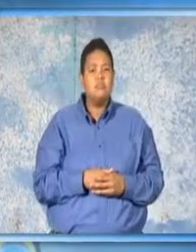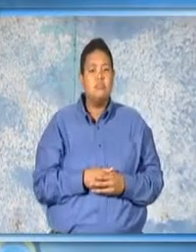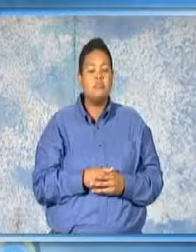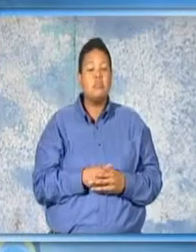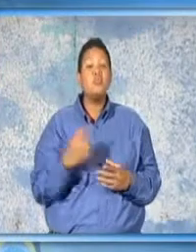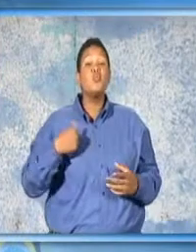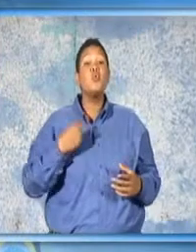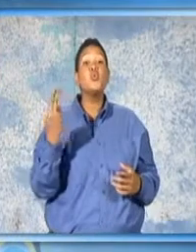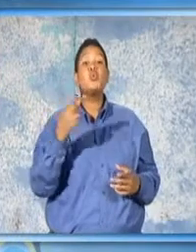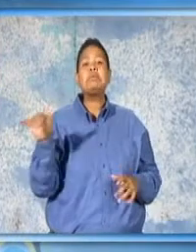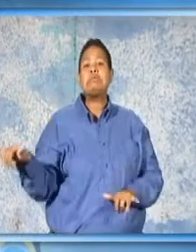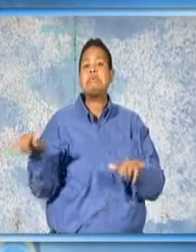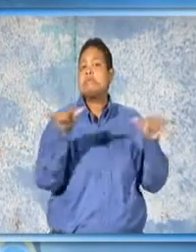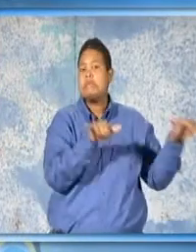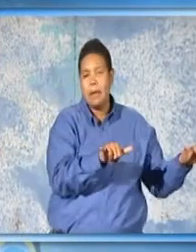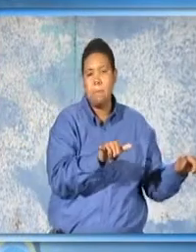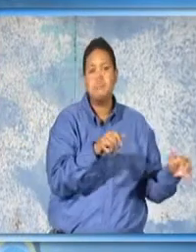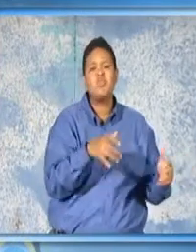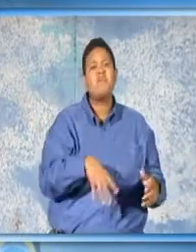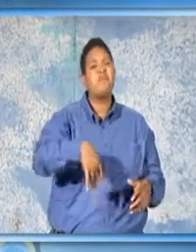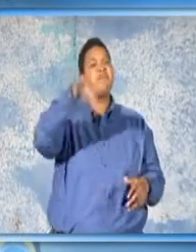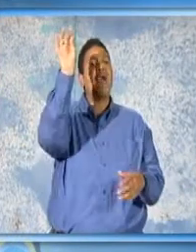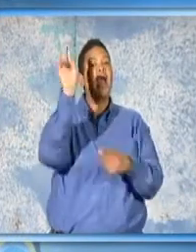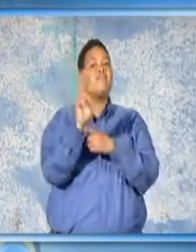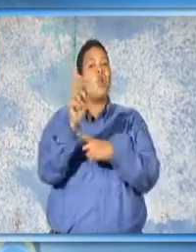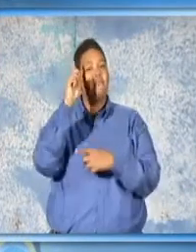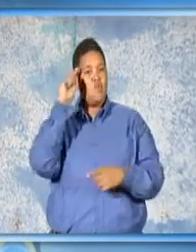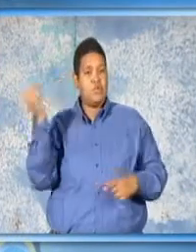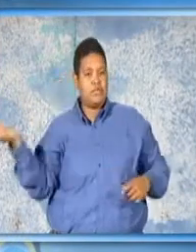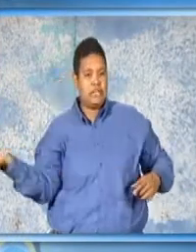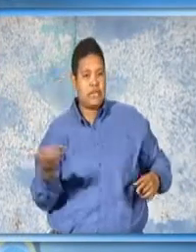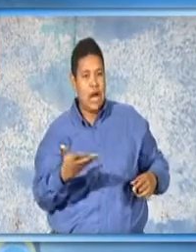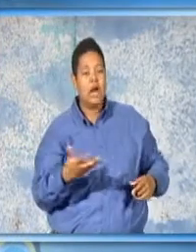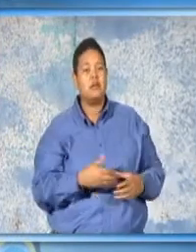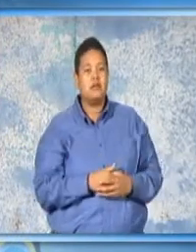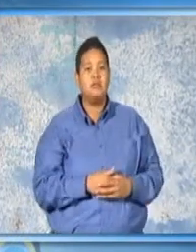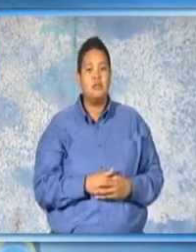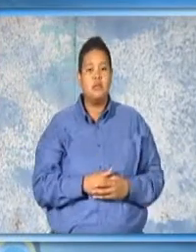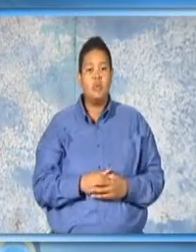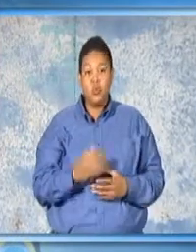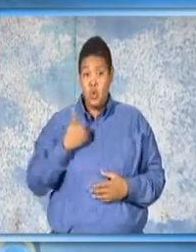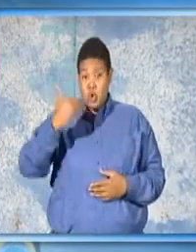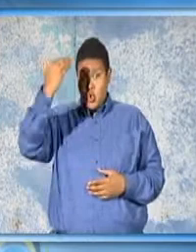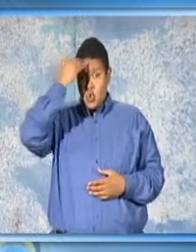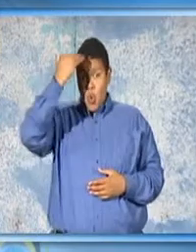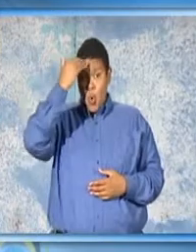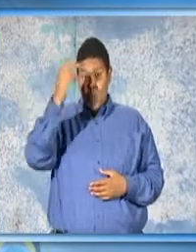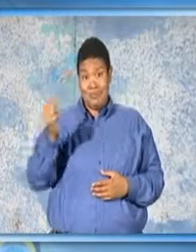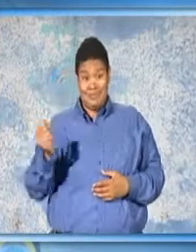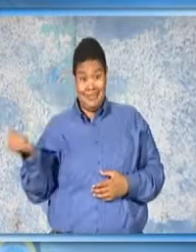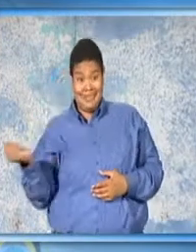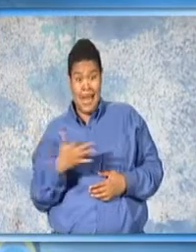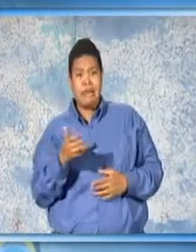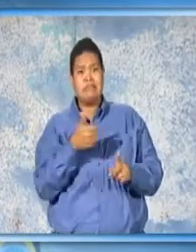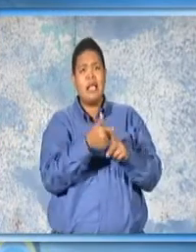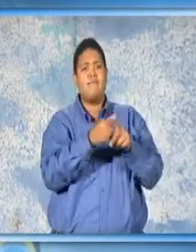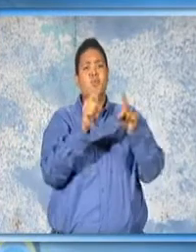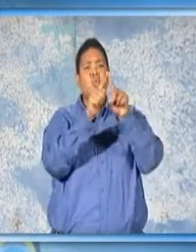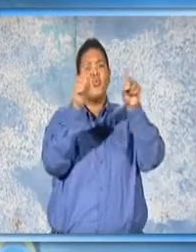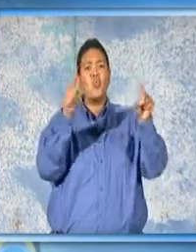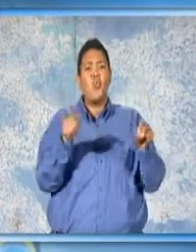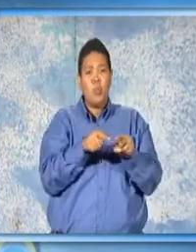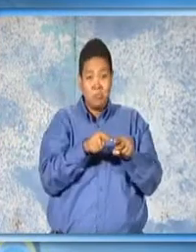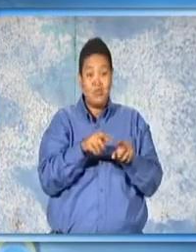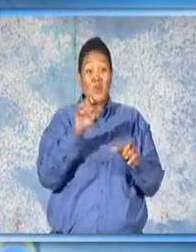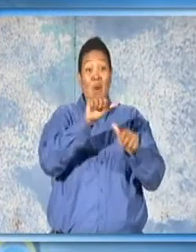We use the same approach to find the volume of the die. We know that the die is a cube, so the area